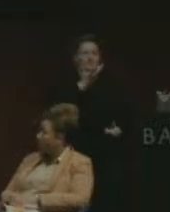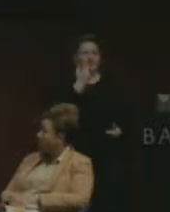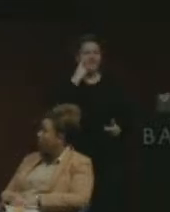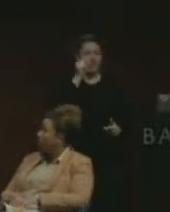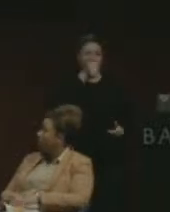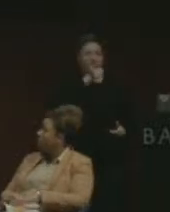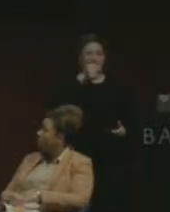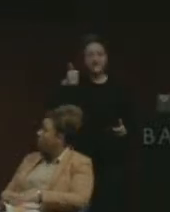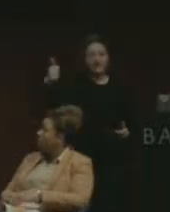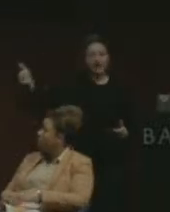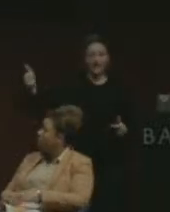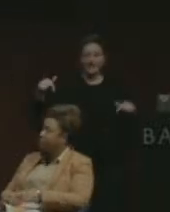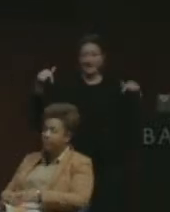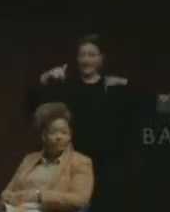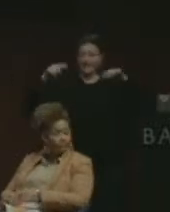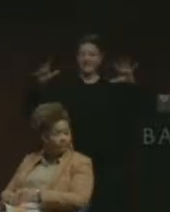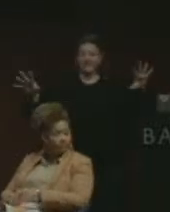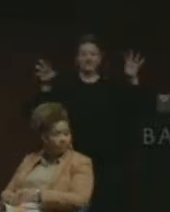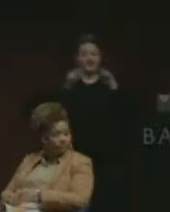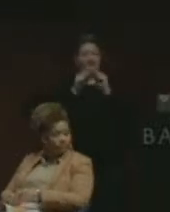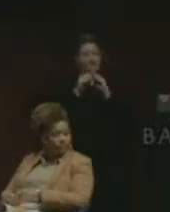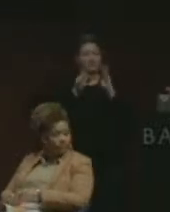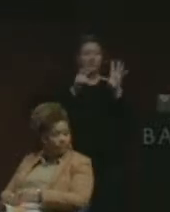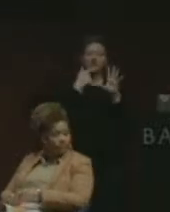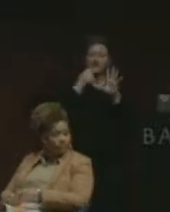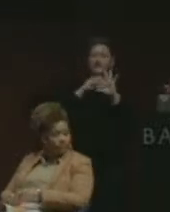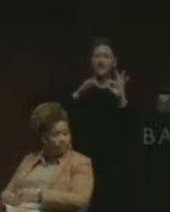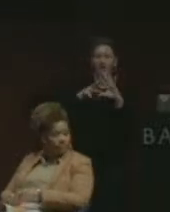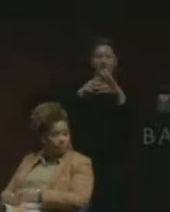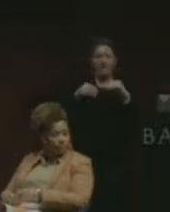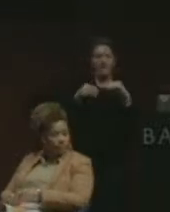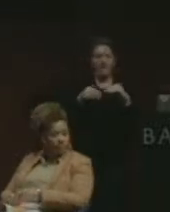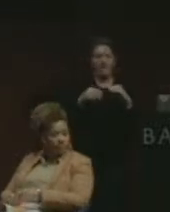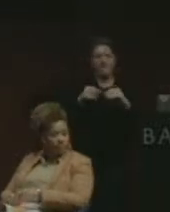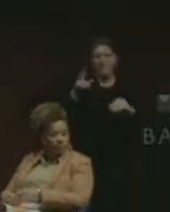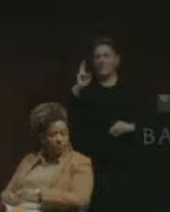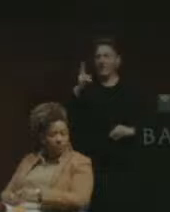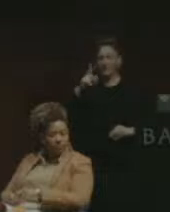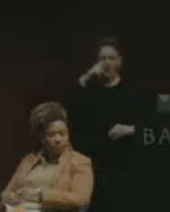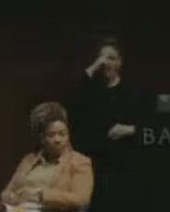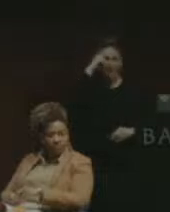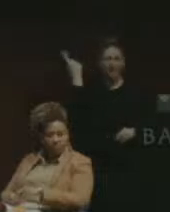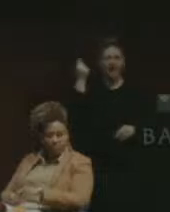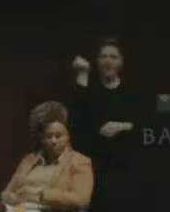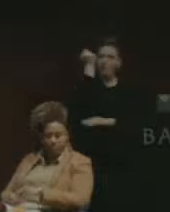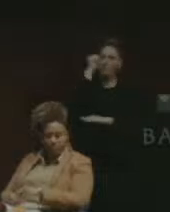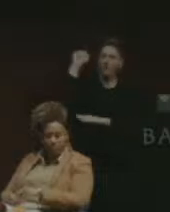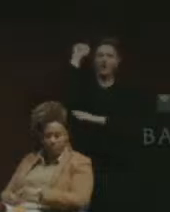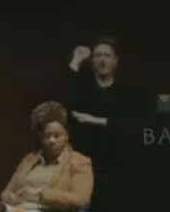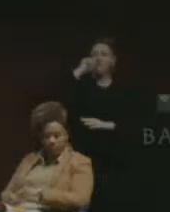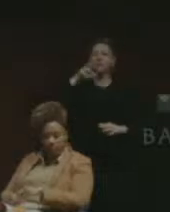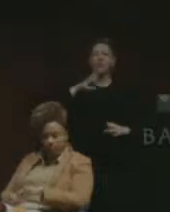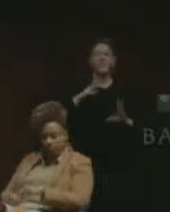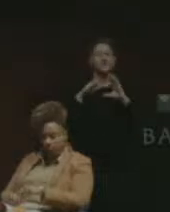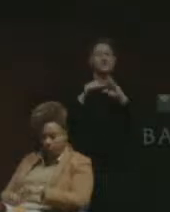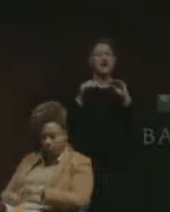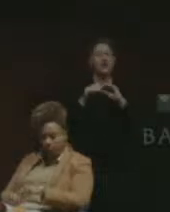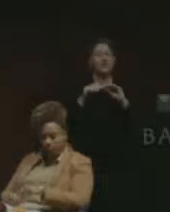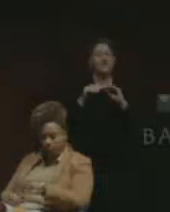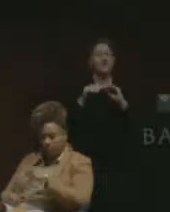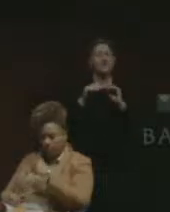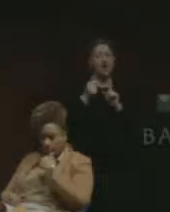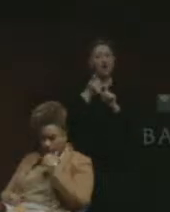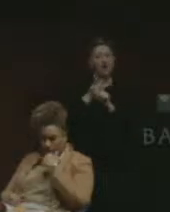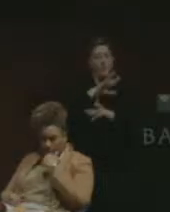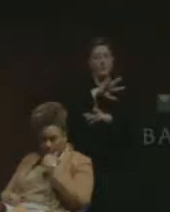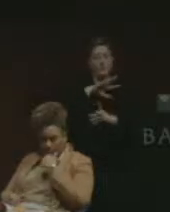this conference, we've been talking about narratives so often in the history of Black radical women's narratives, and those narratives became